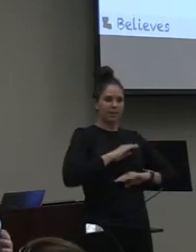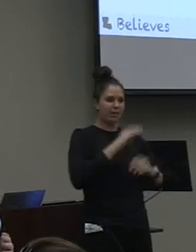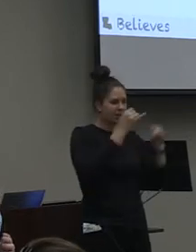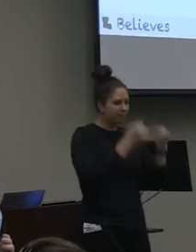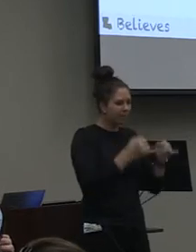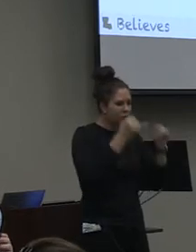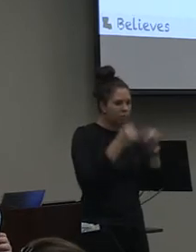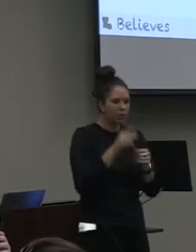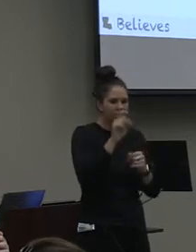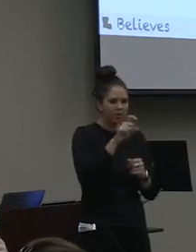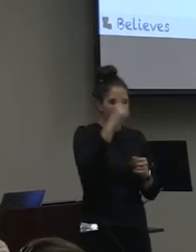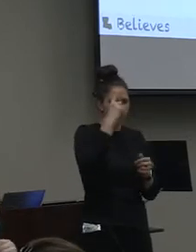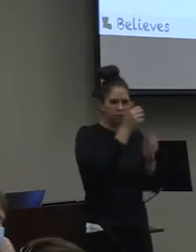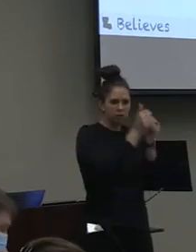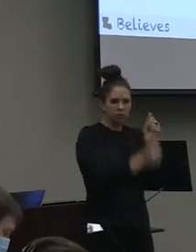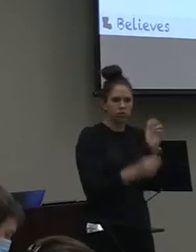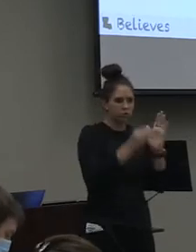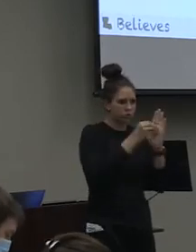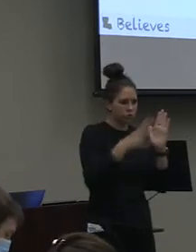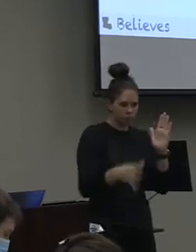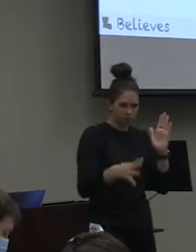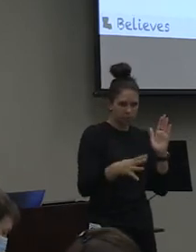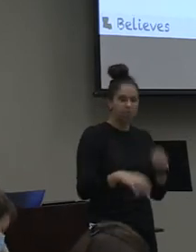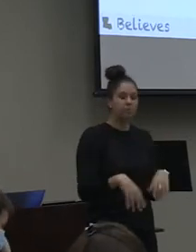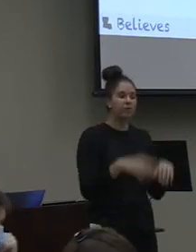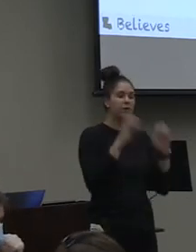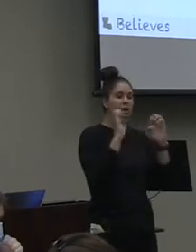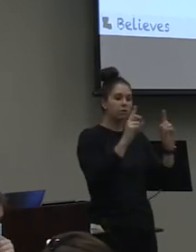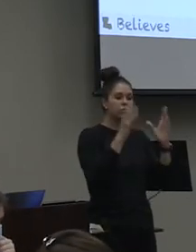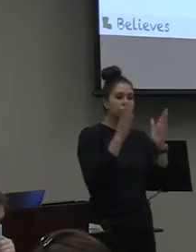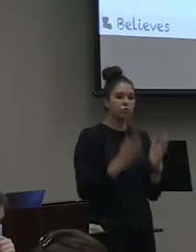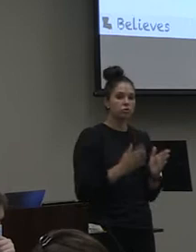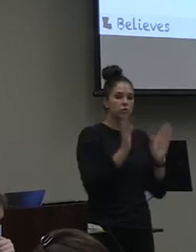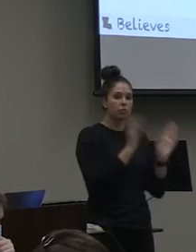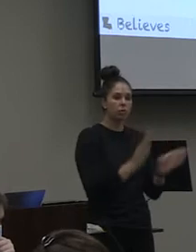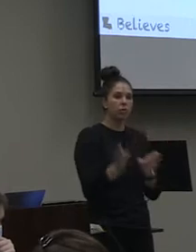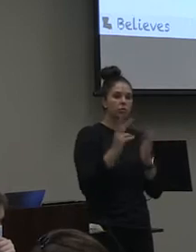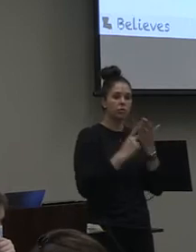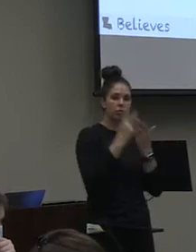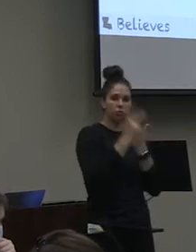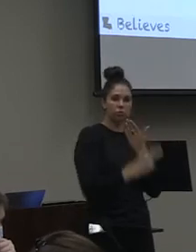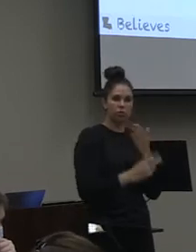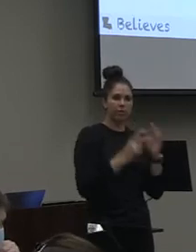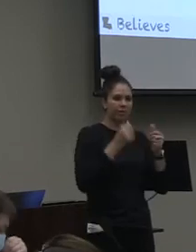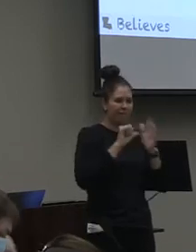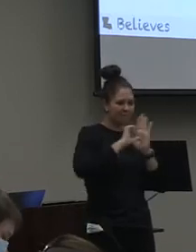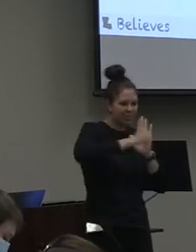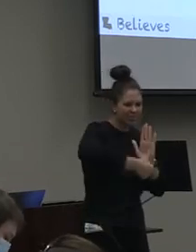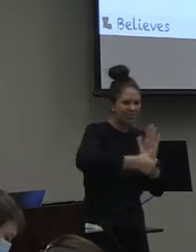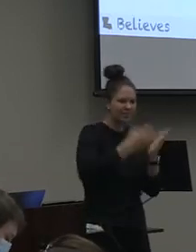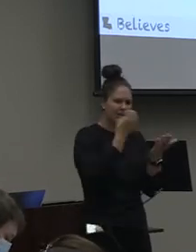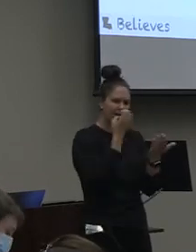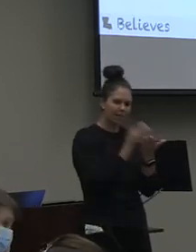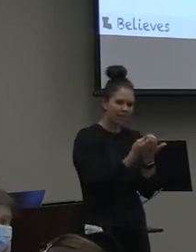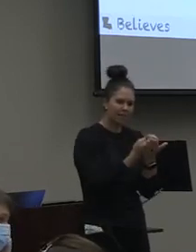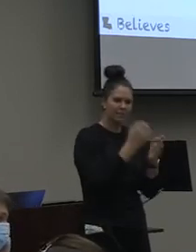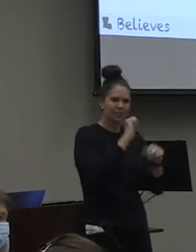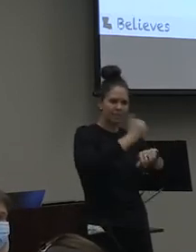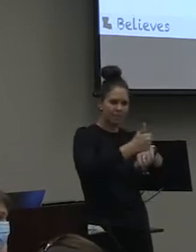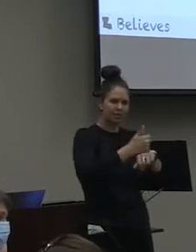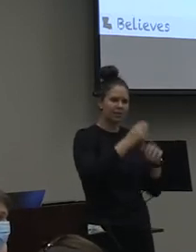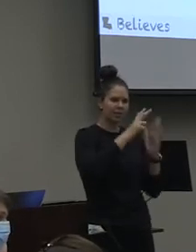needs of each student, that educator preparation programs emphasize evidence-based literacy